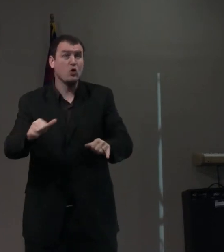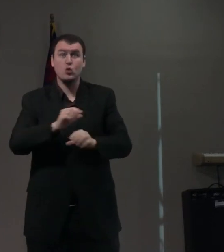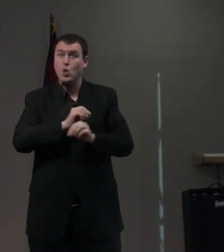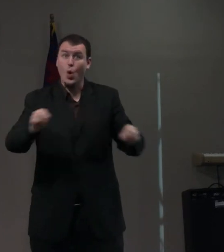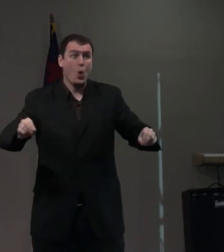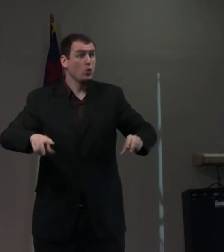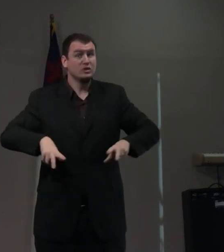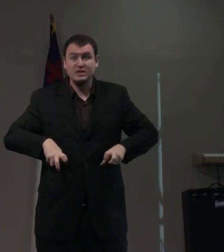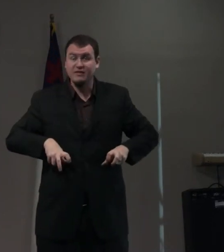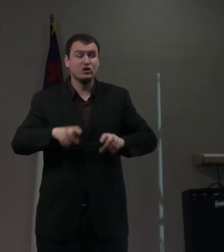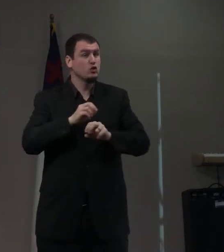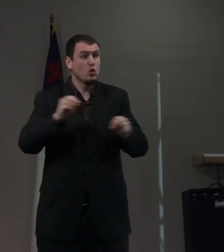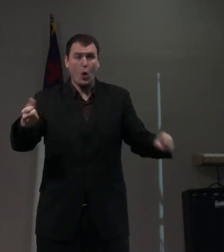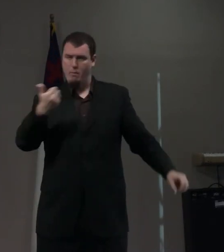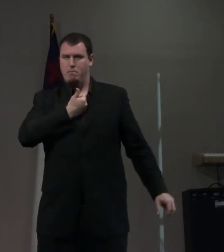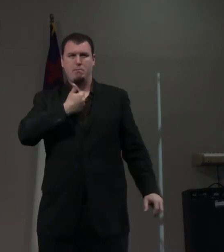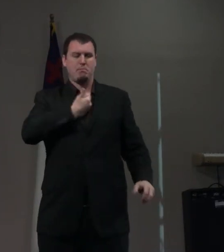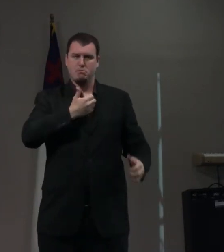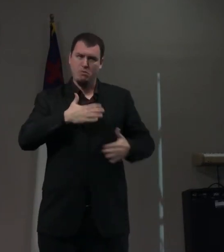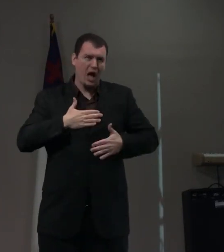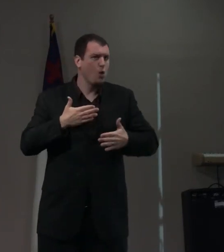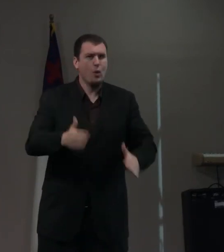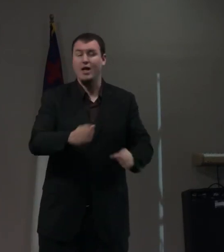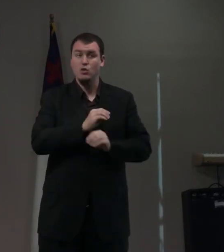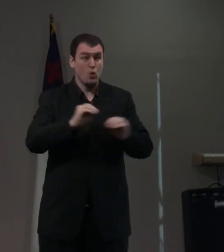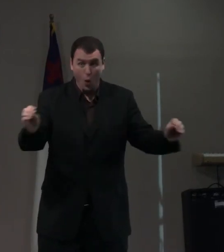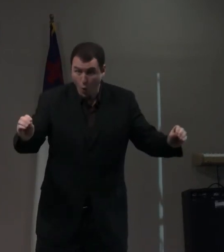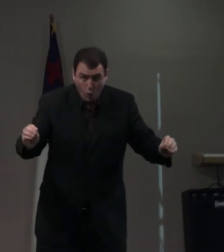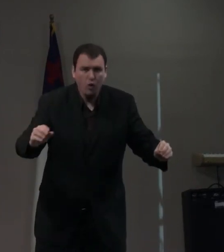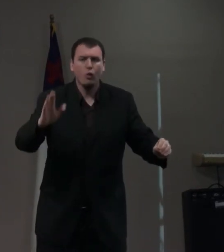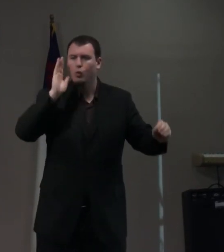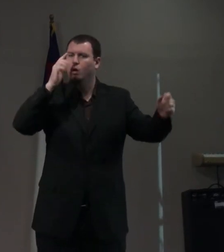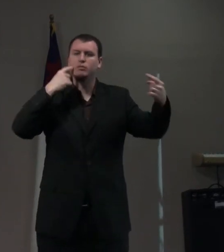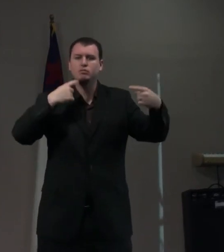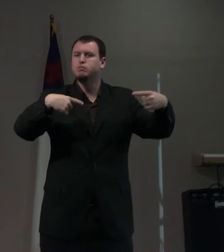goal, there would be no selfishness, no my way.